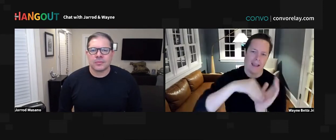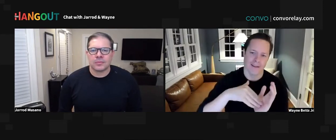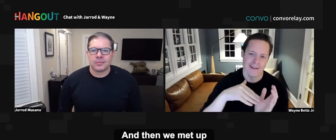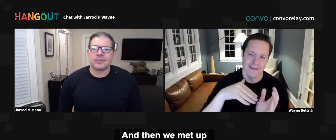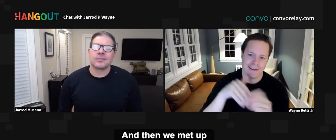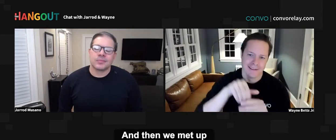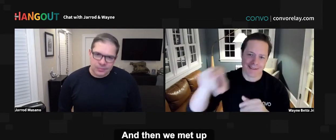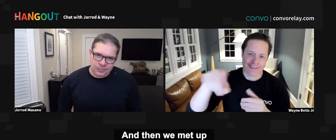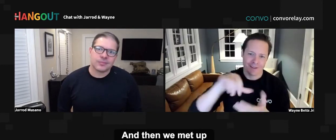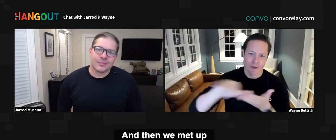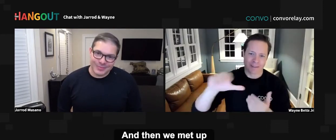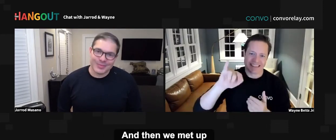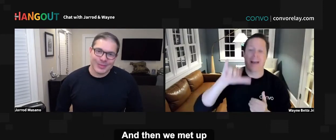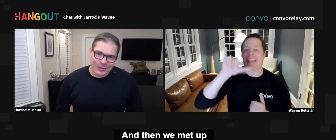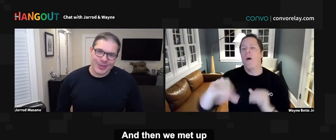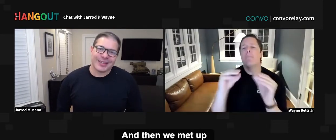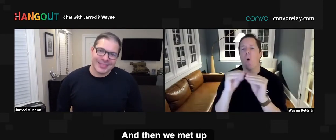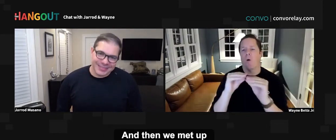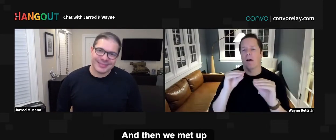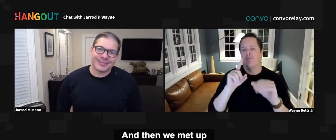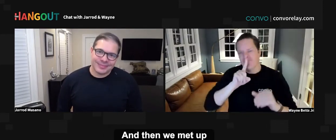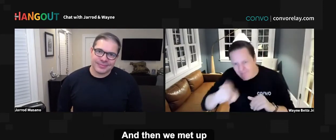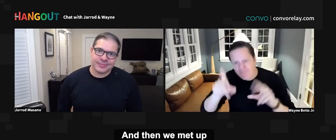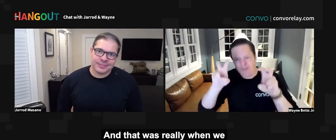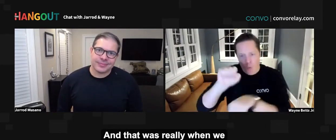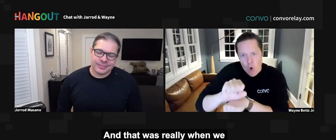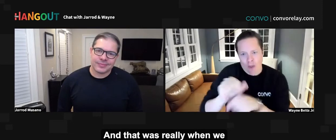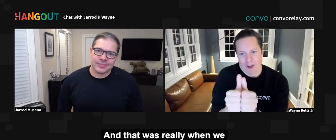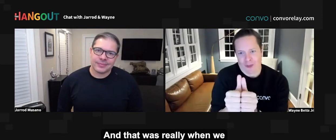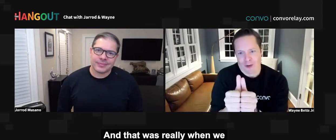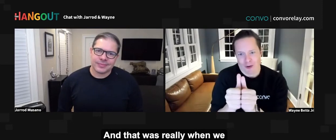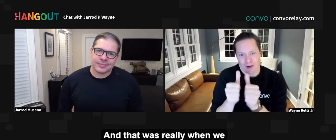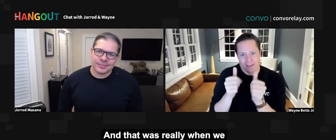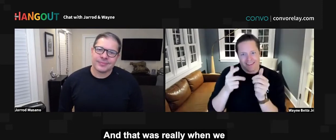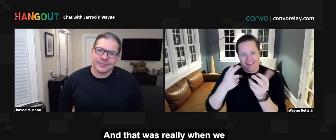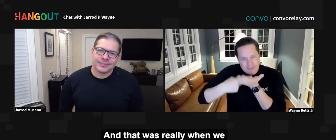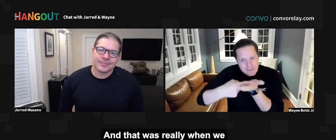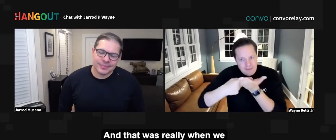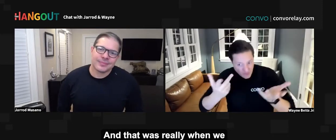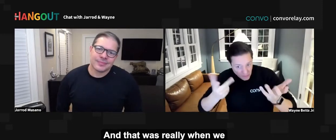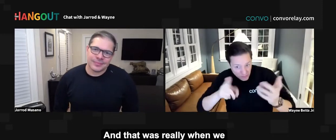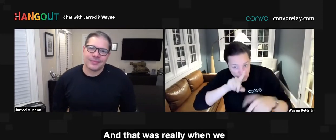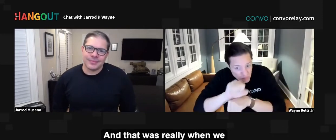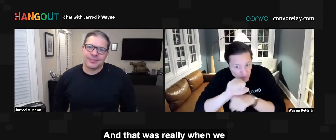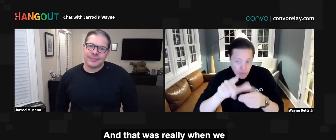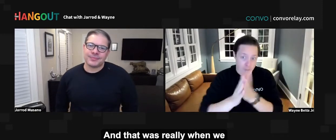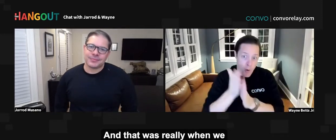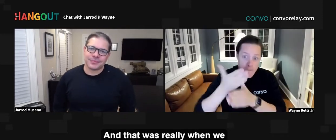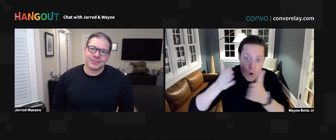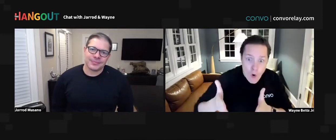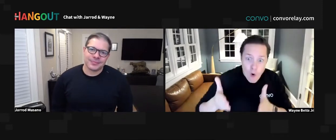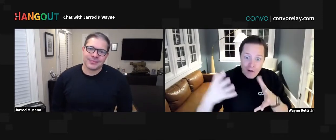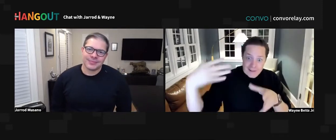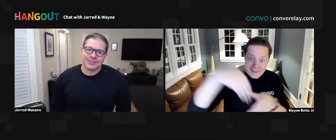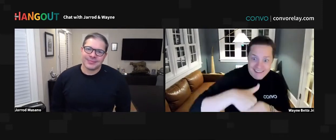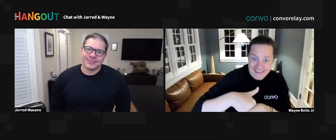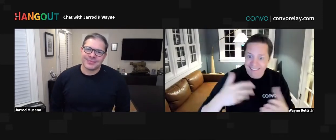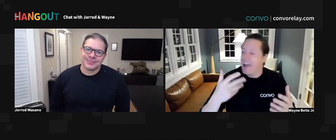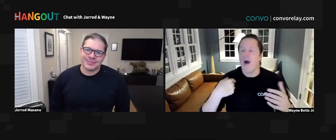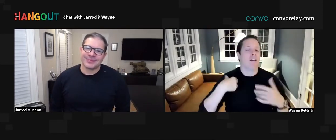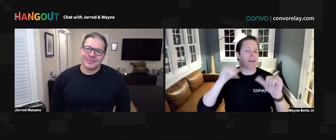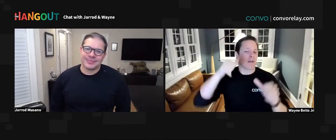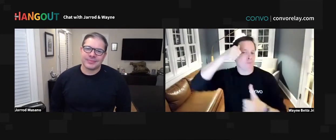need an investor. And then we met up again in New York City. Right. And that was like really when we started to work together, like this